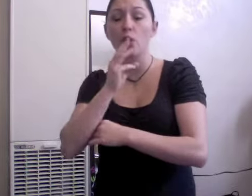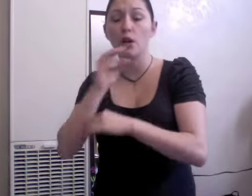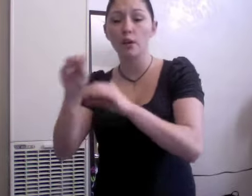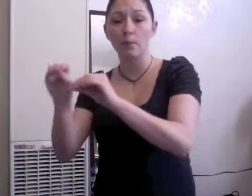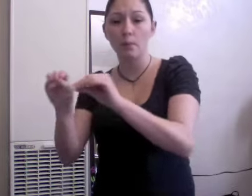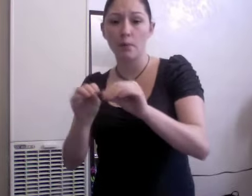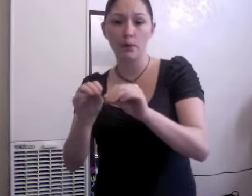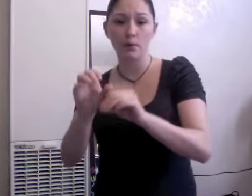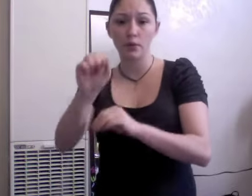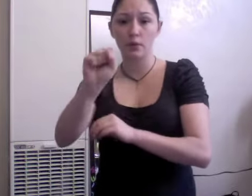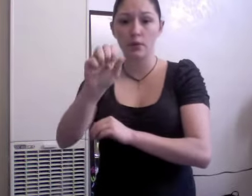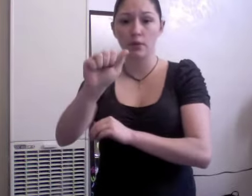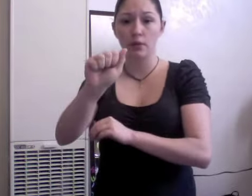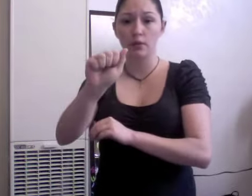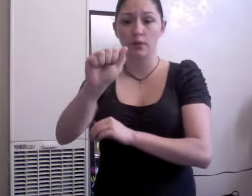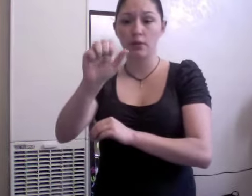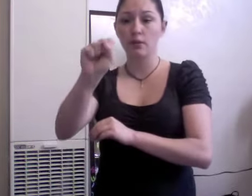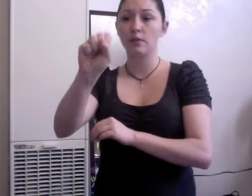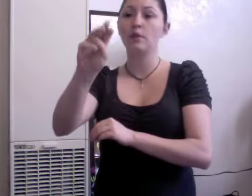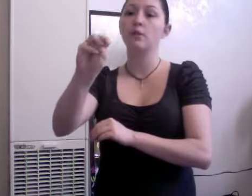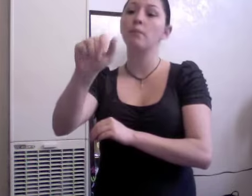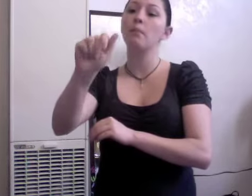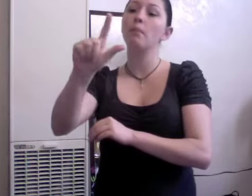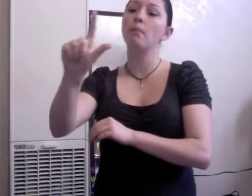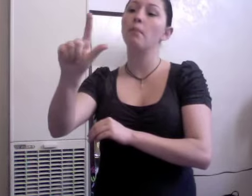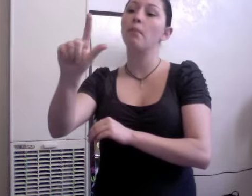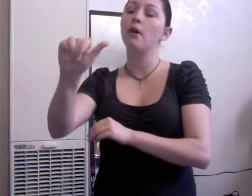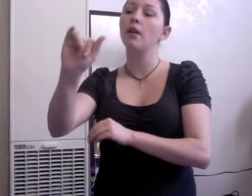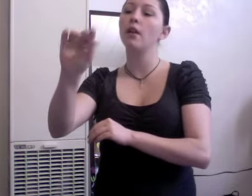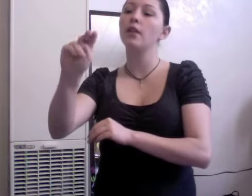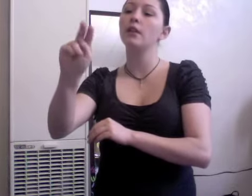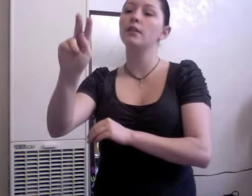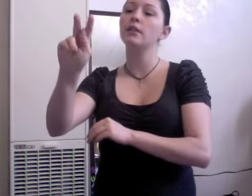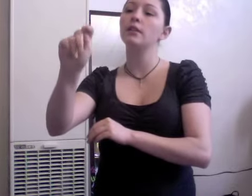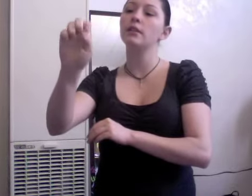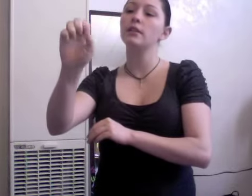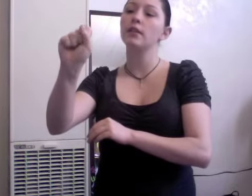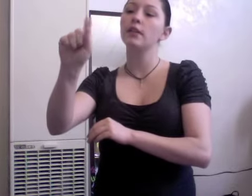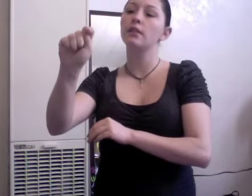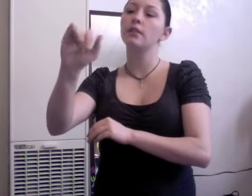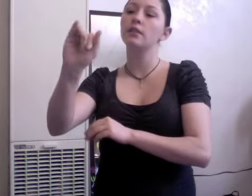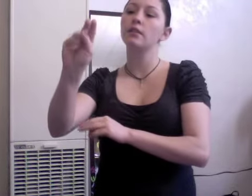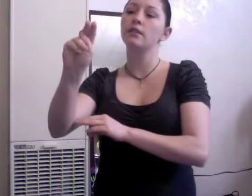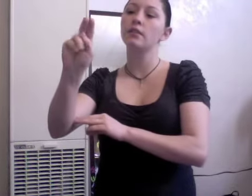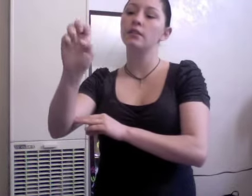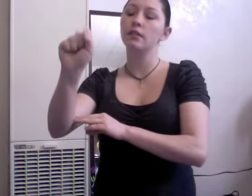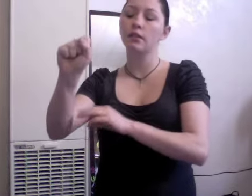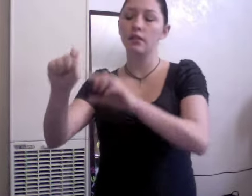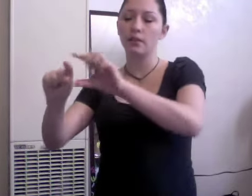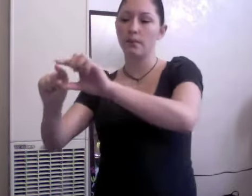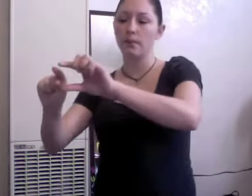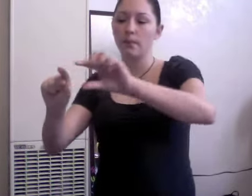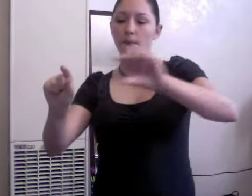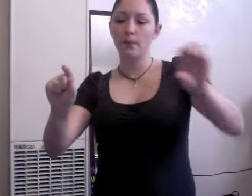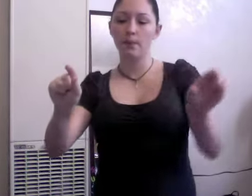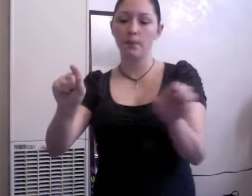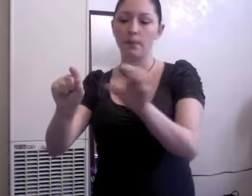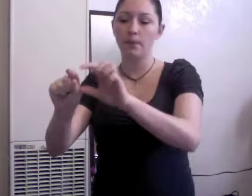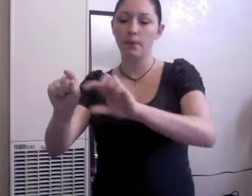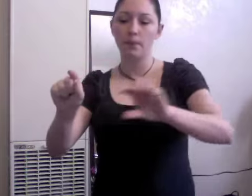small intestine: the duodenum, the jejunum, and the ileum. Now, the duodenum just continues the process of breaking down